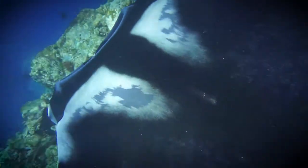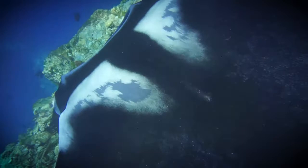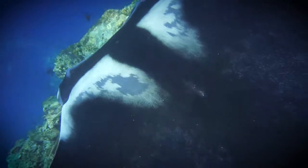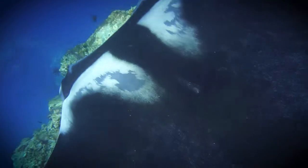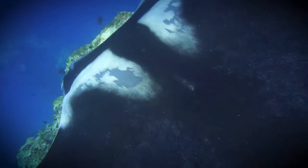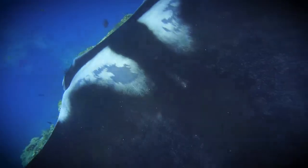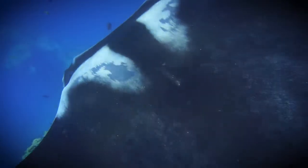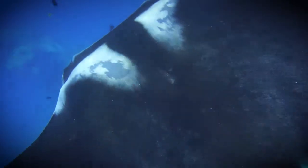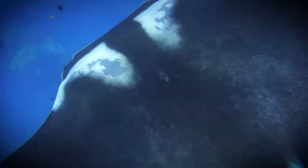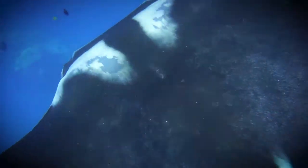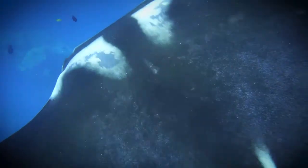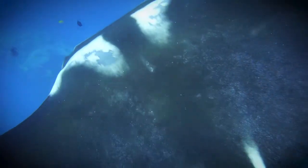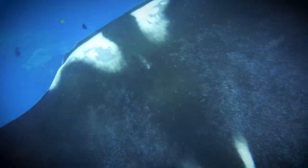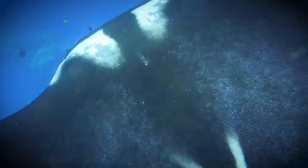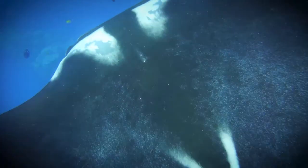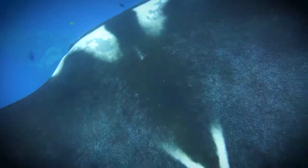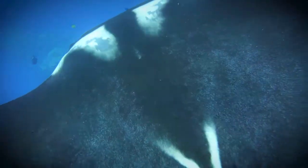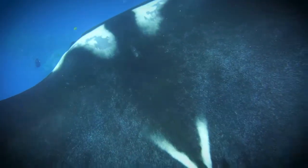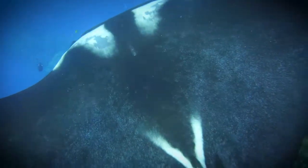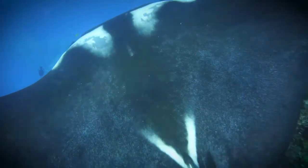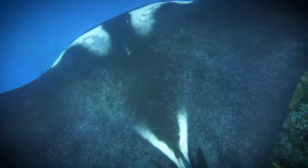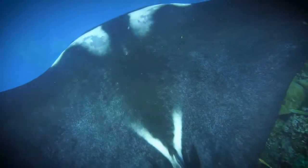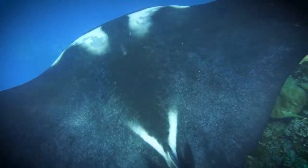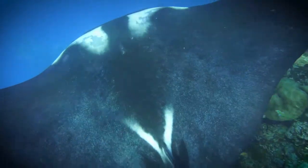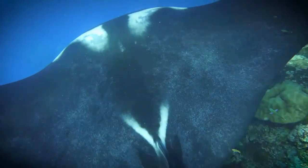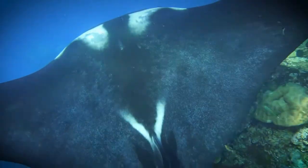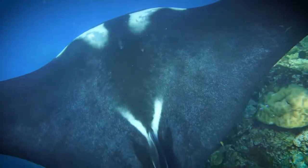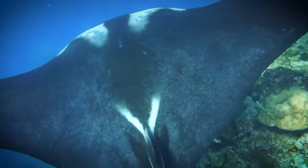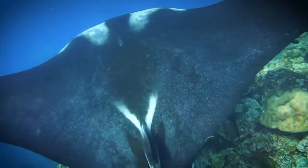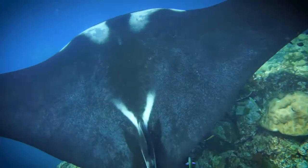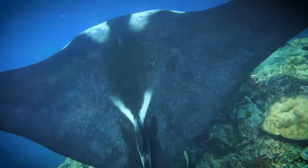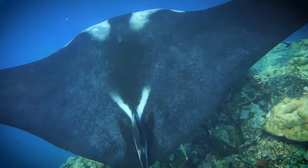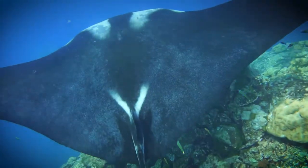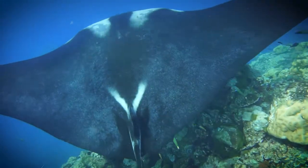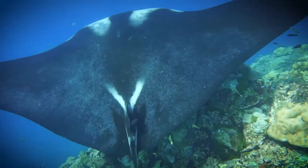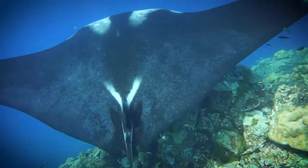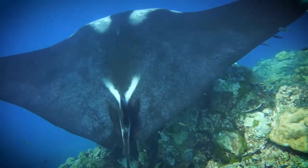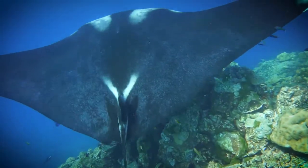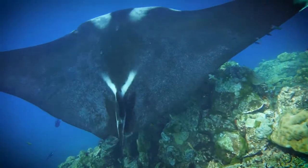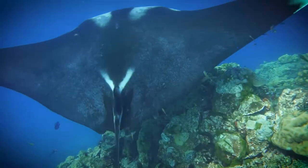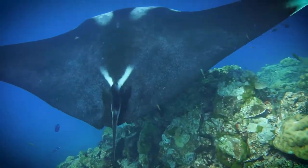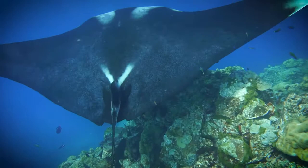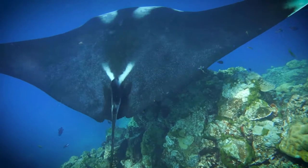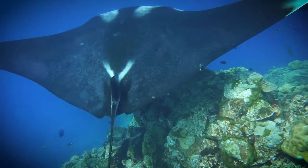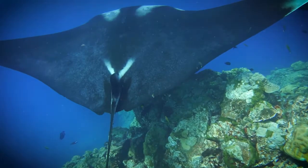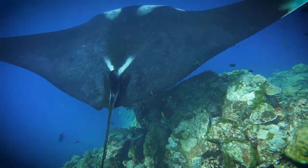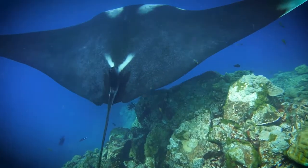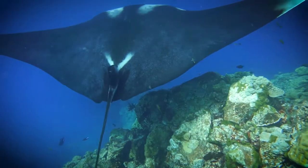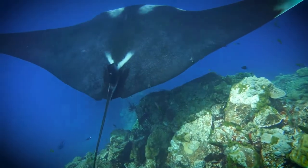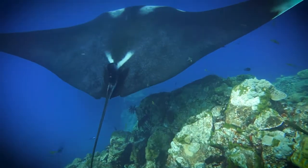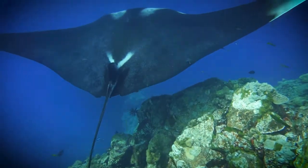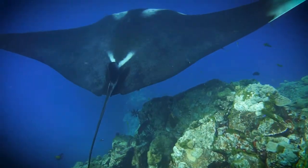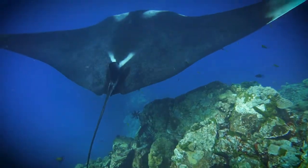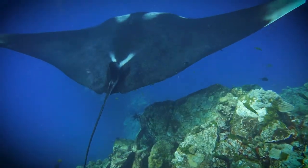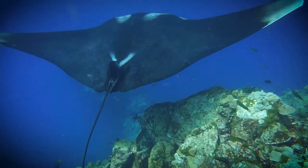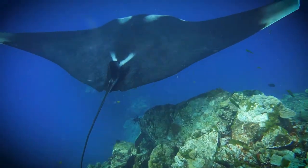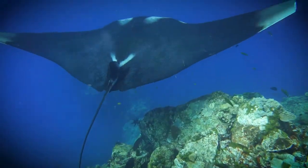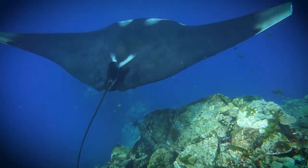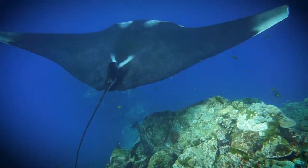me and my friends need a bath. Yep, even though we live in the water. So we head down to